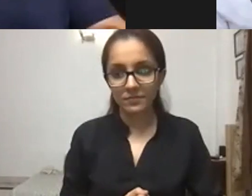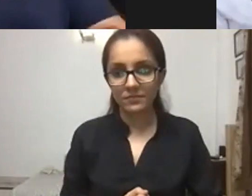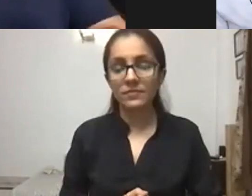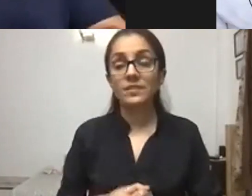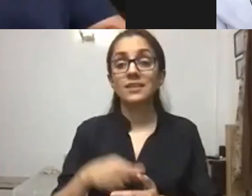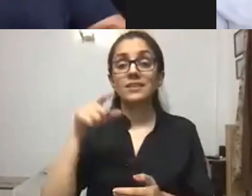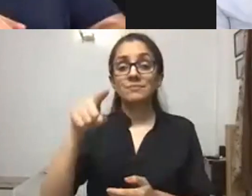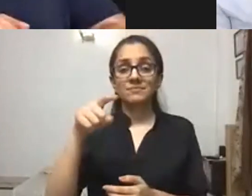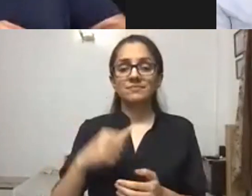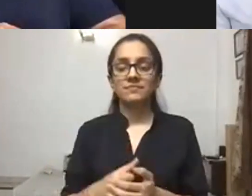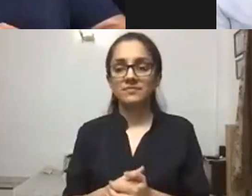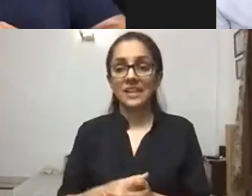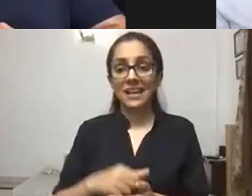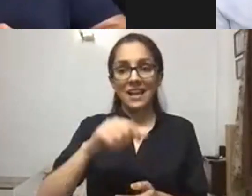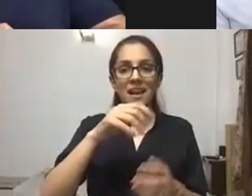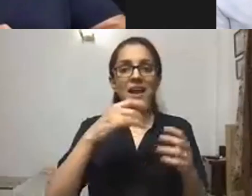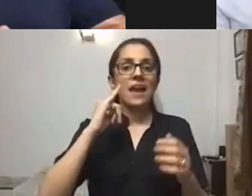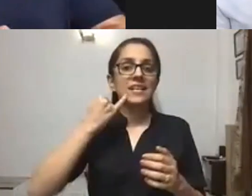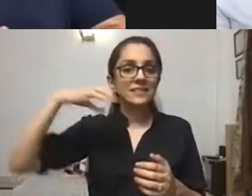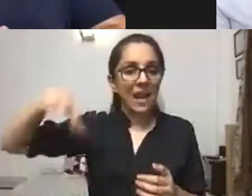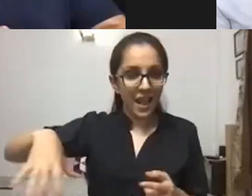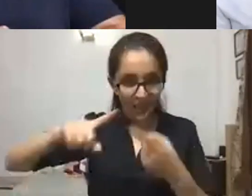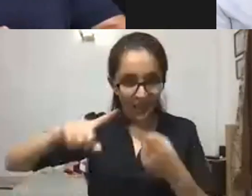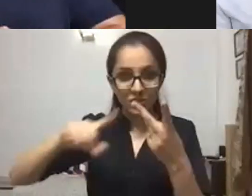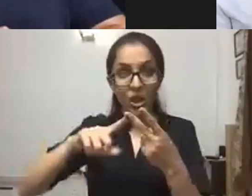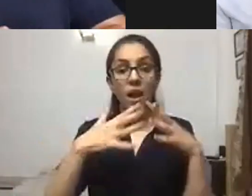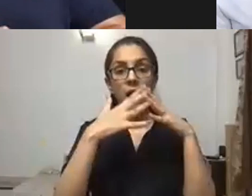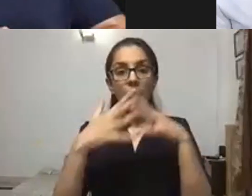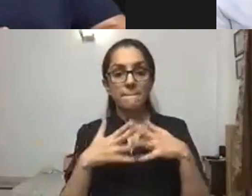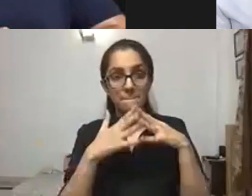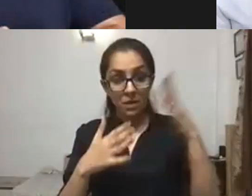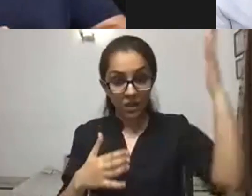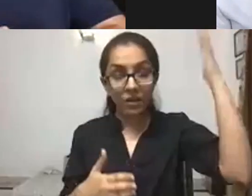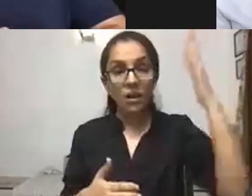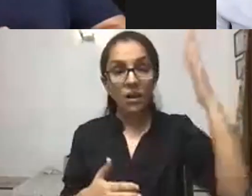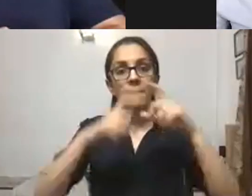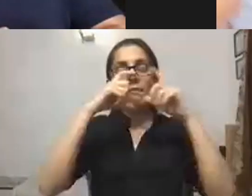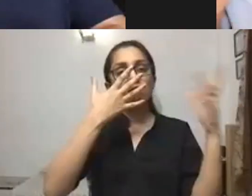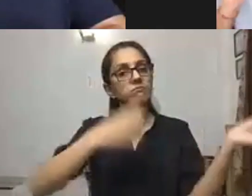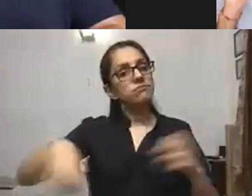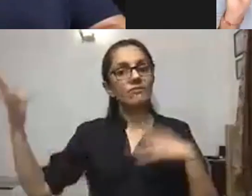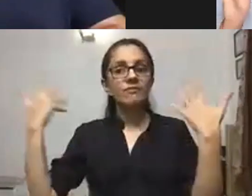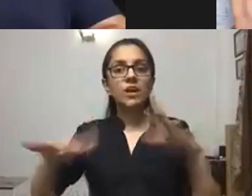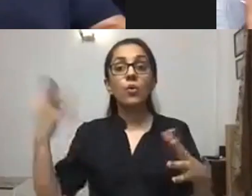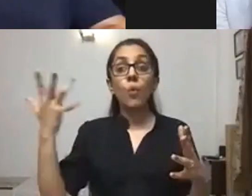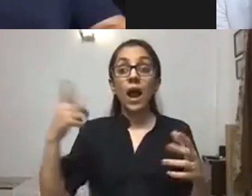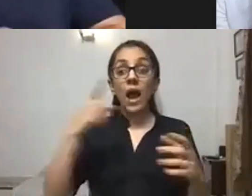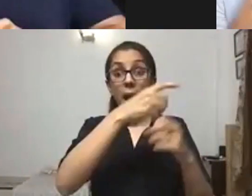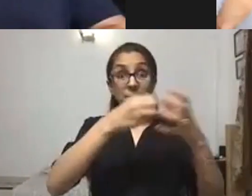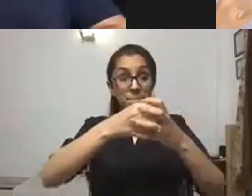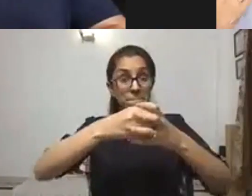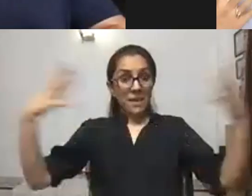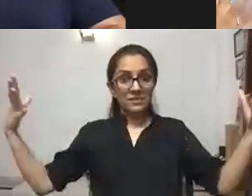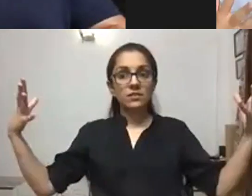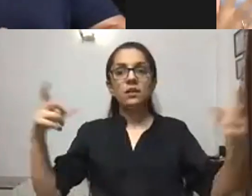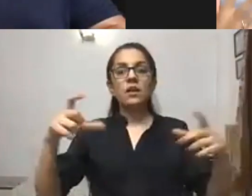so the reason countries like Israel, countries like USA have been able to put their masks is because the majority of their population